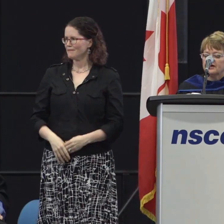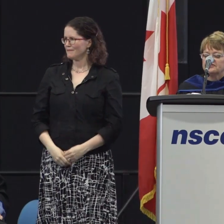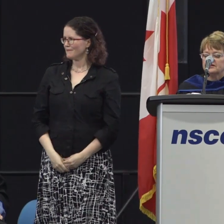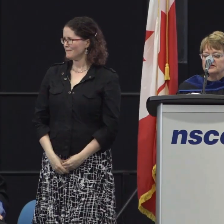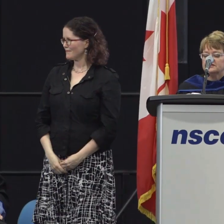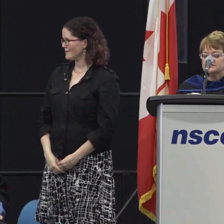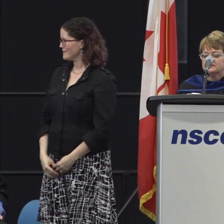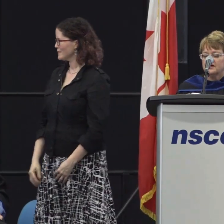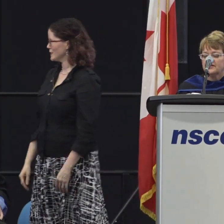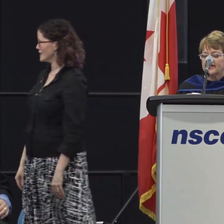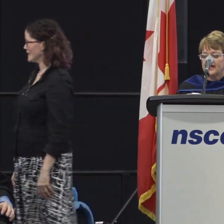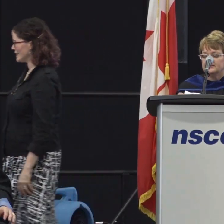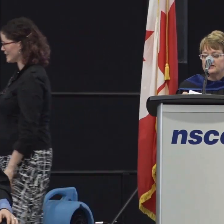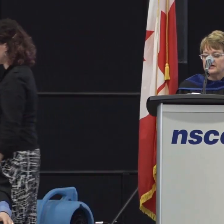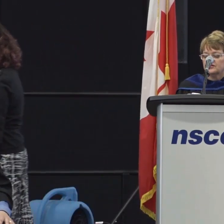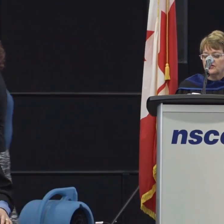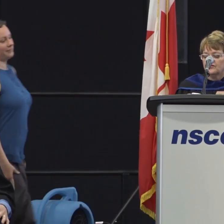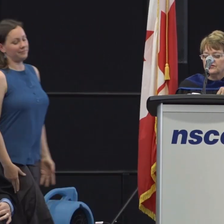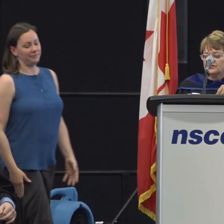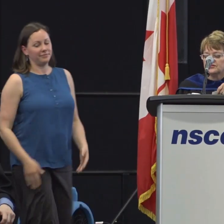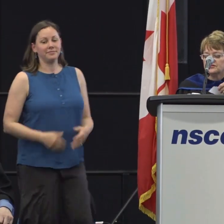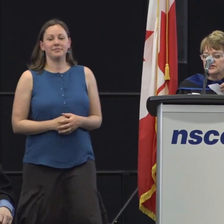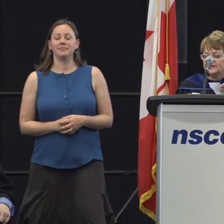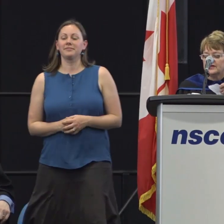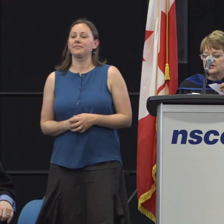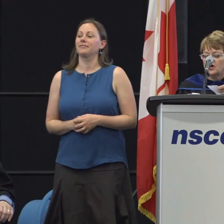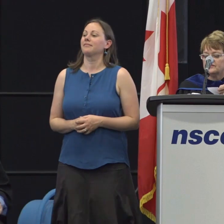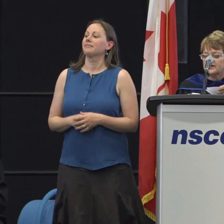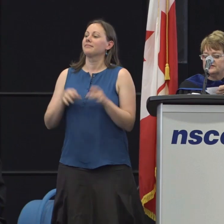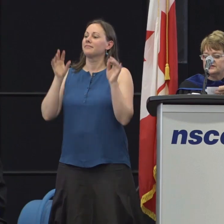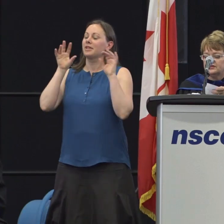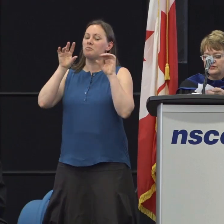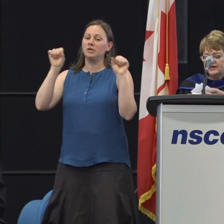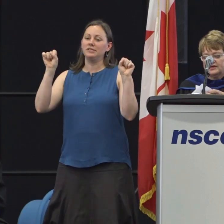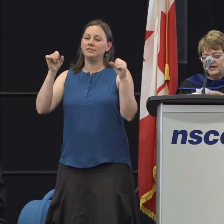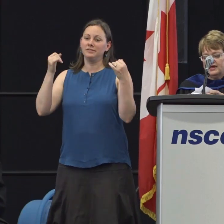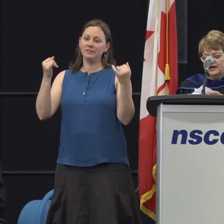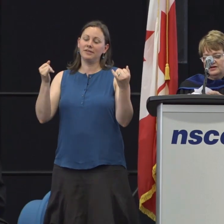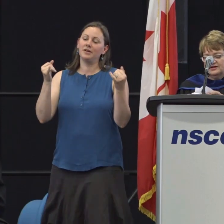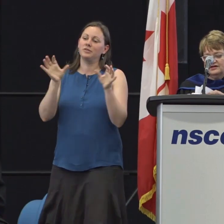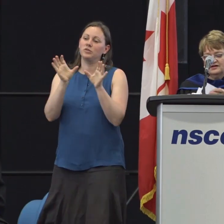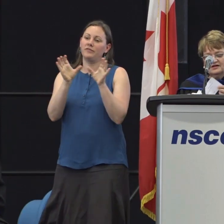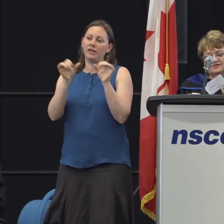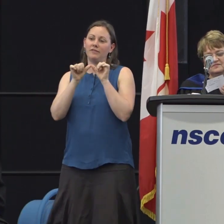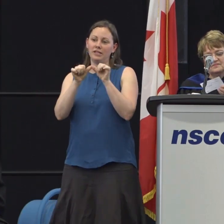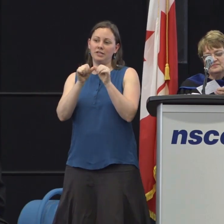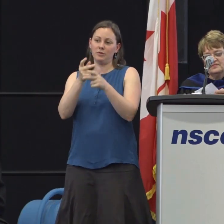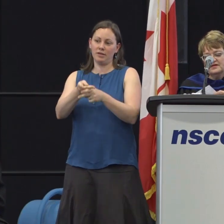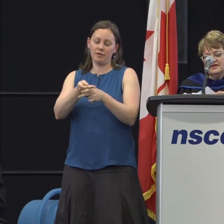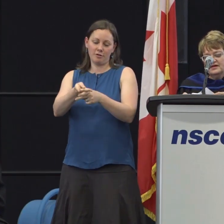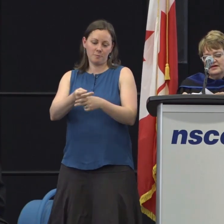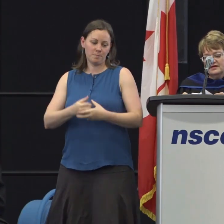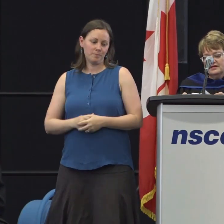Mr. President, the candidates for the Certificate of Continuing Care.